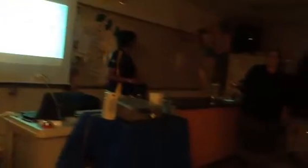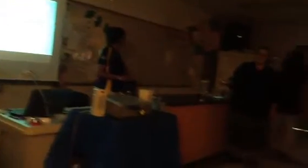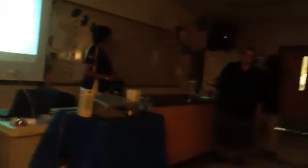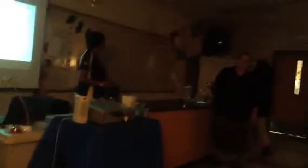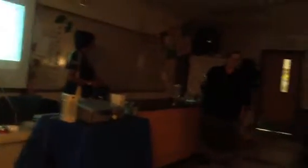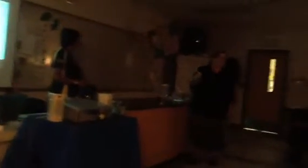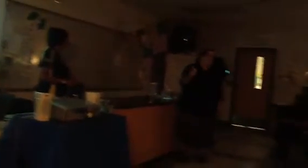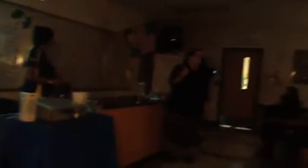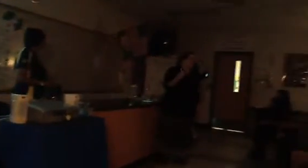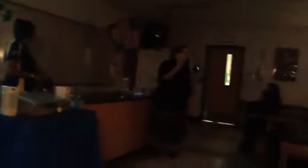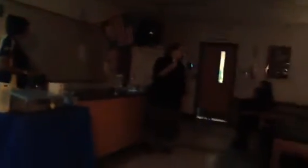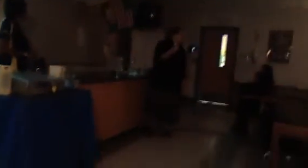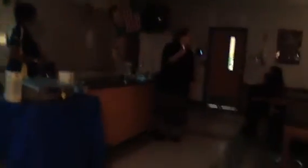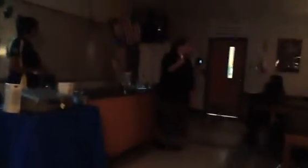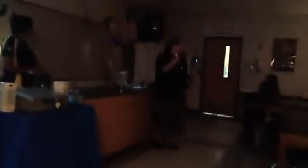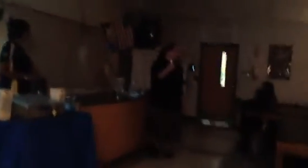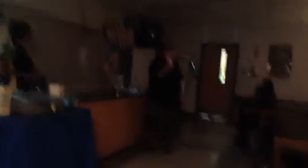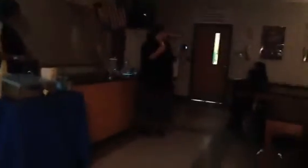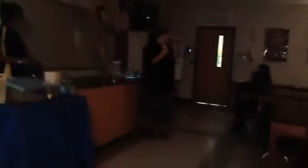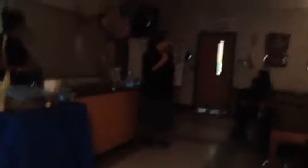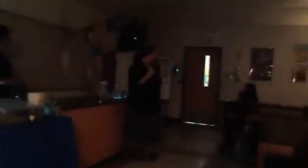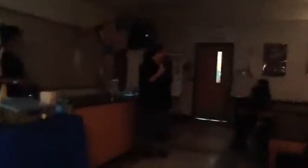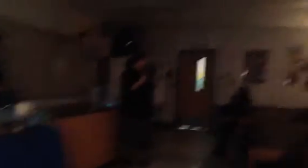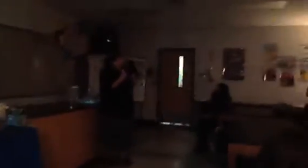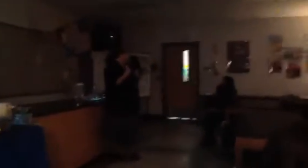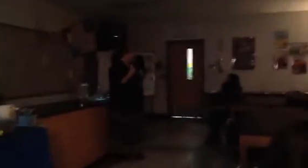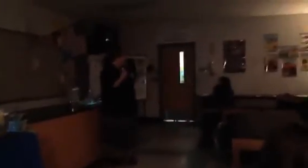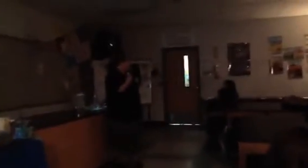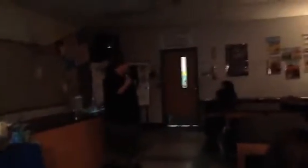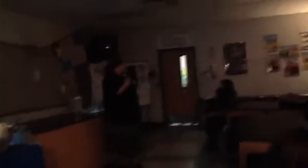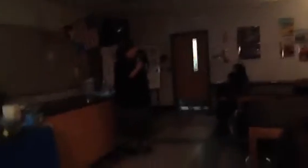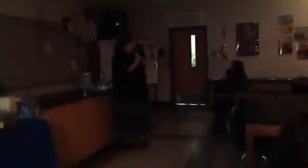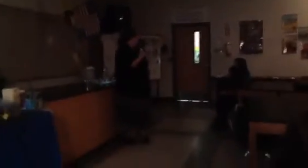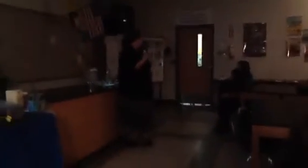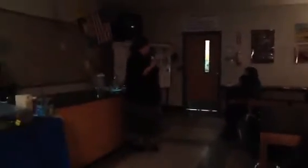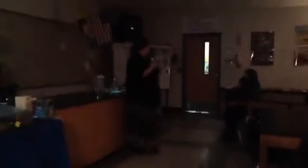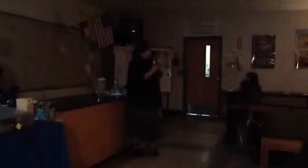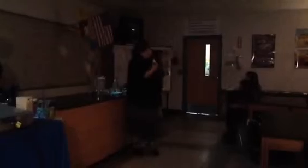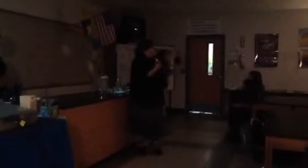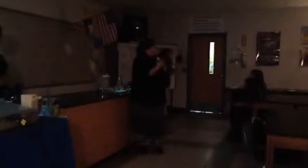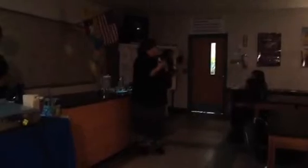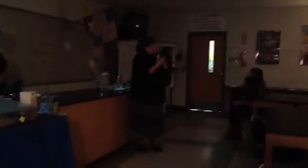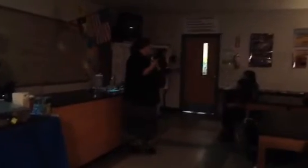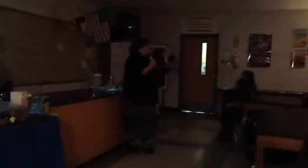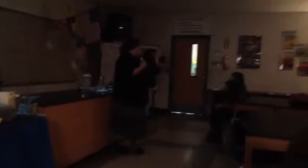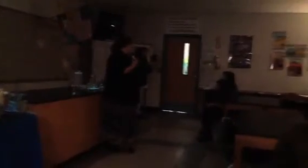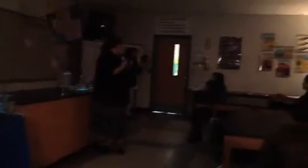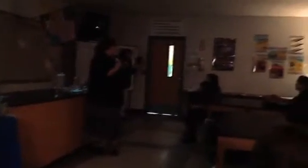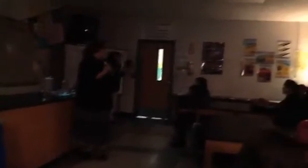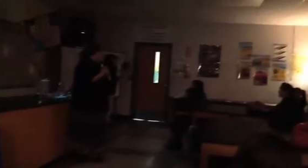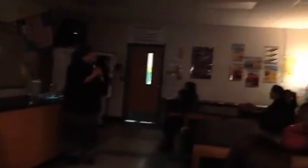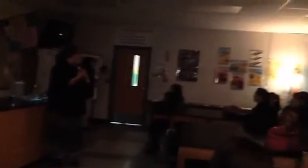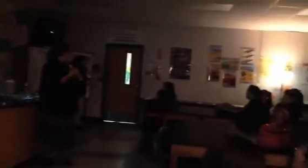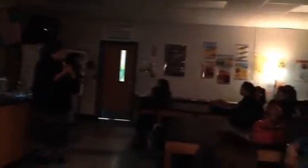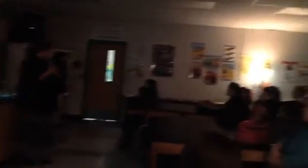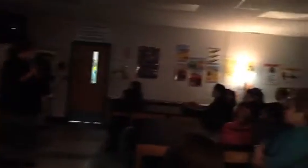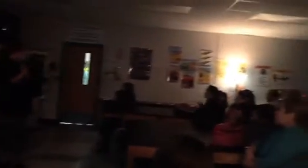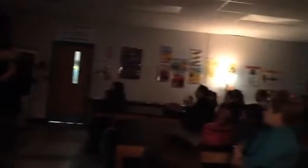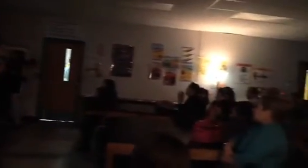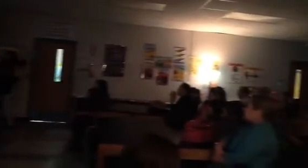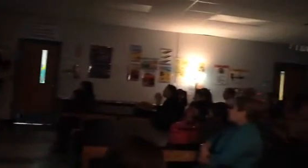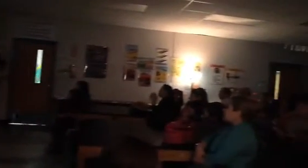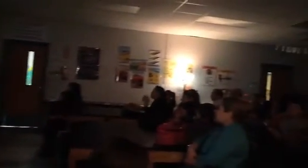should always be able to tell you what their unit title is for any subject, what their unit question is